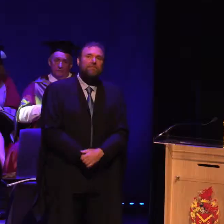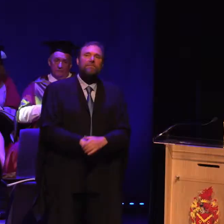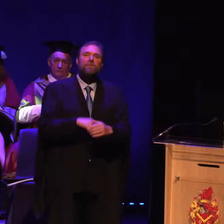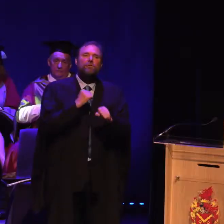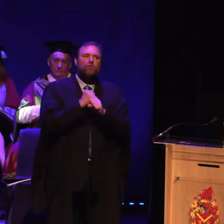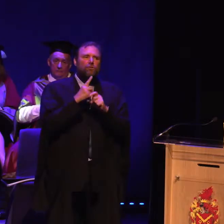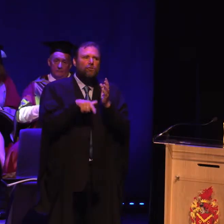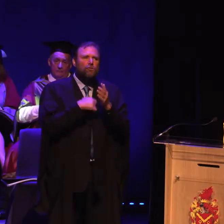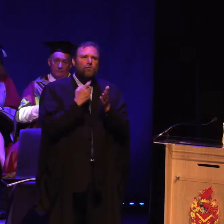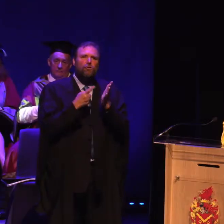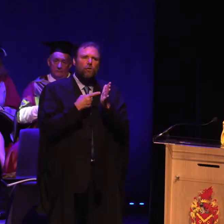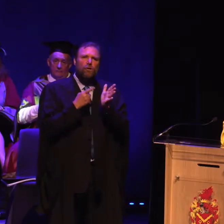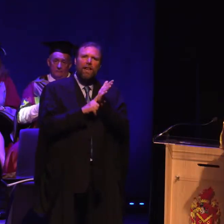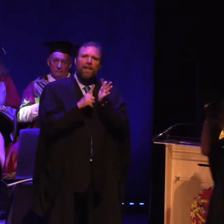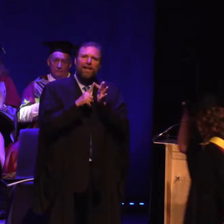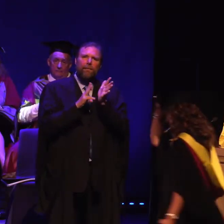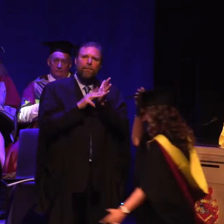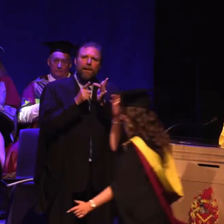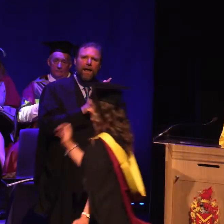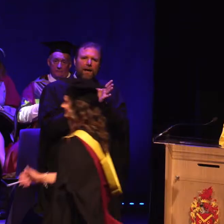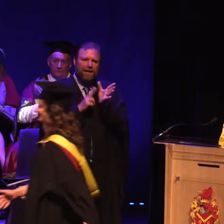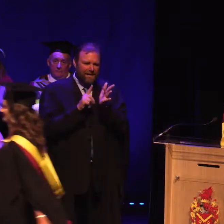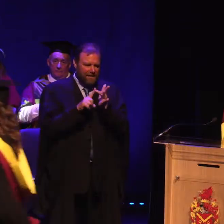Georgia Neve Milani.